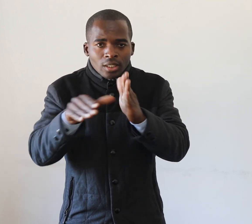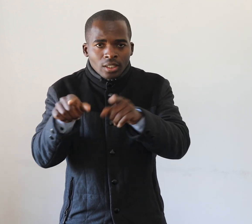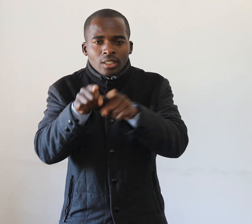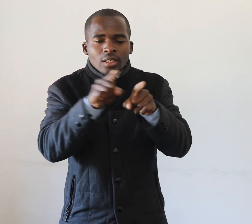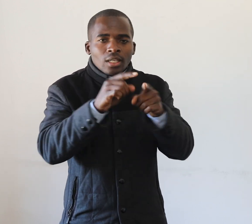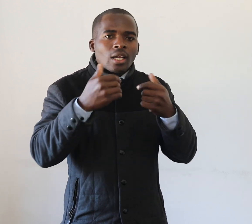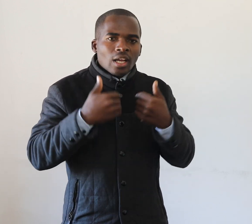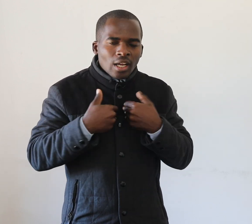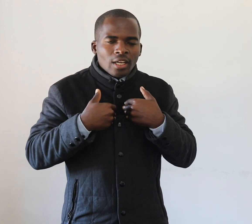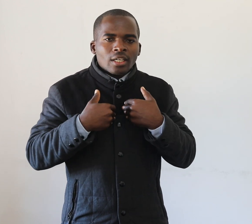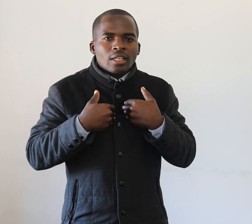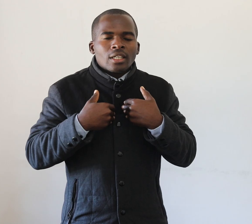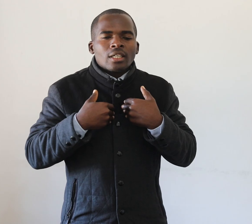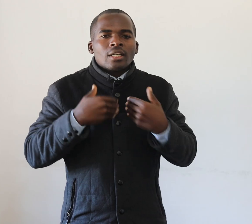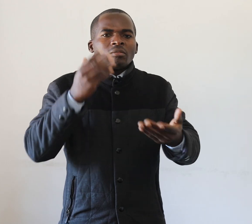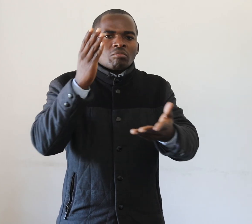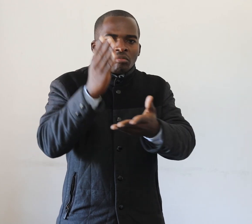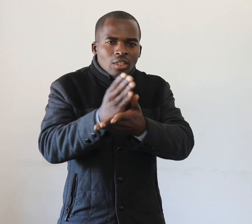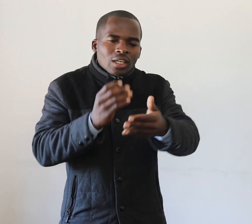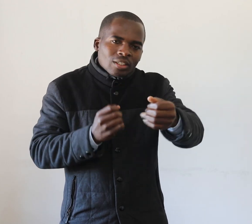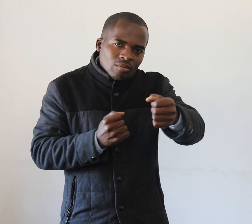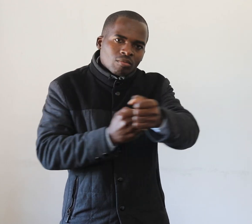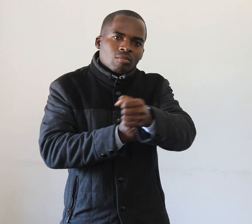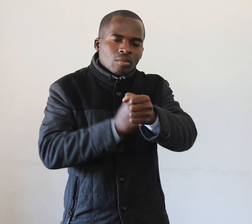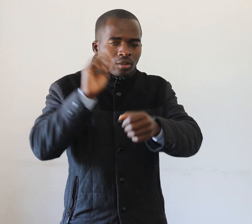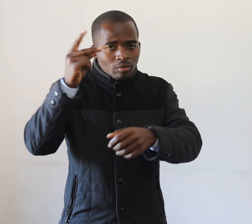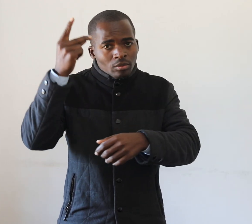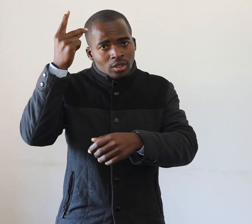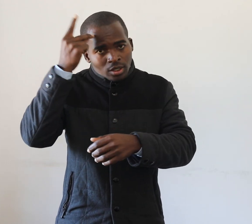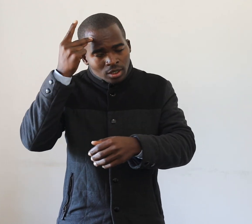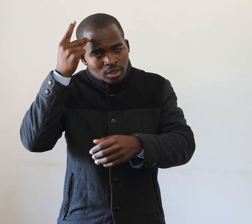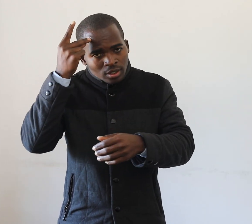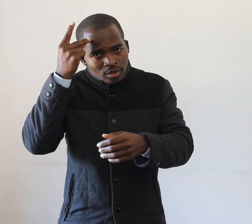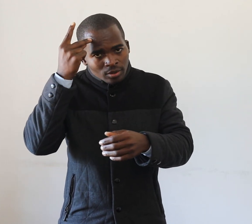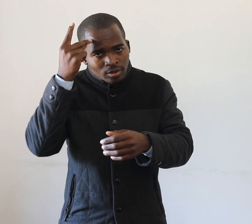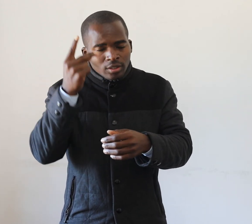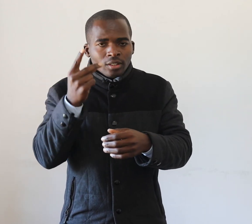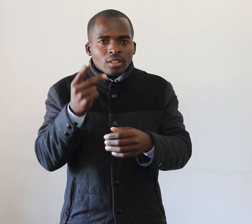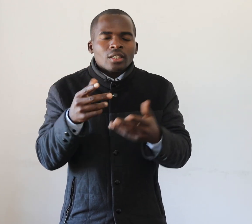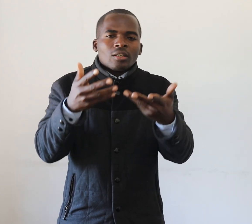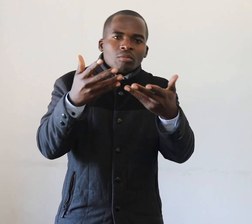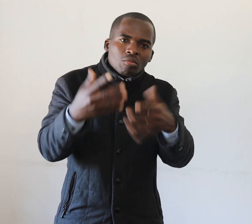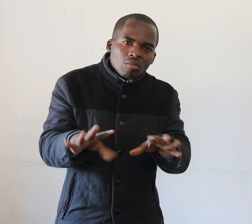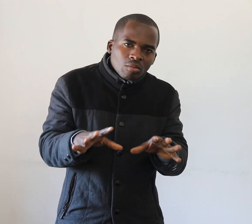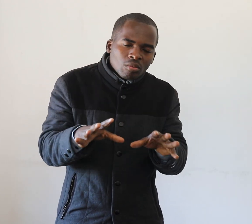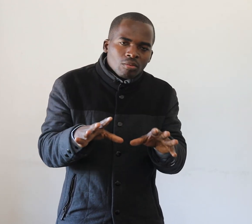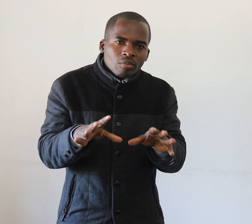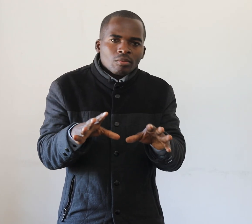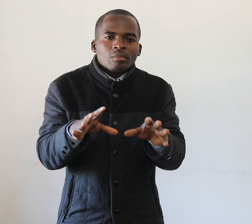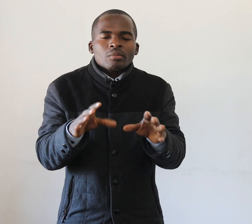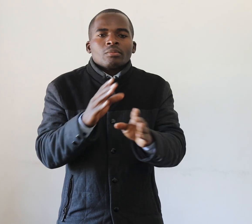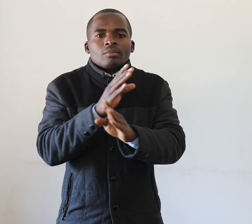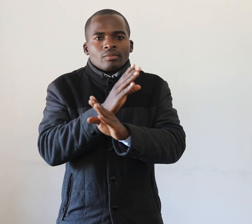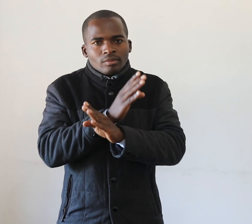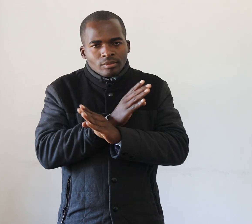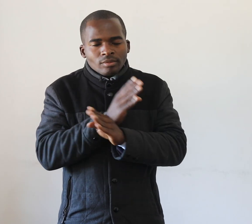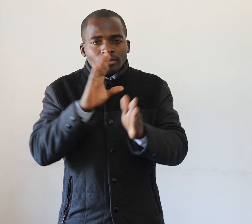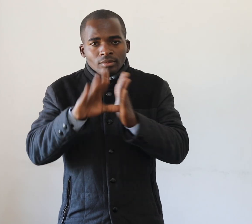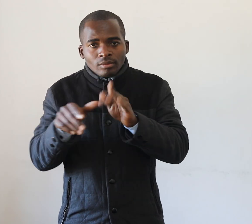expelled from the sponsoring party, losing citizenship, disqualification by the Constitutional Court,